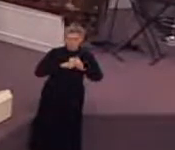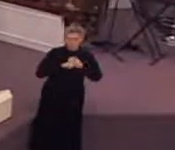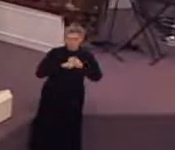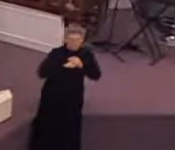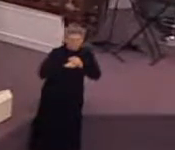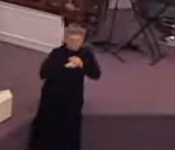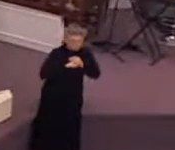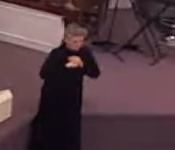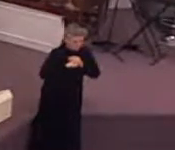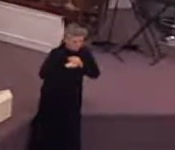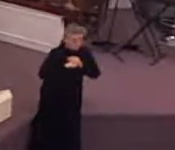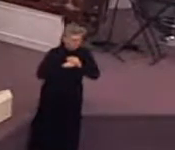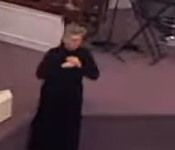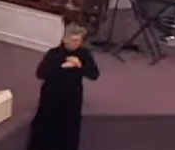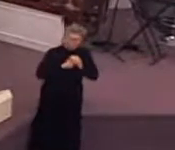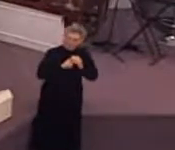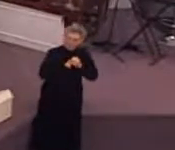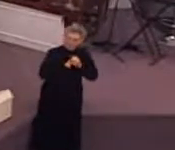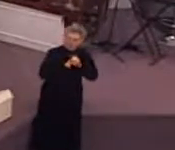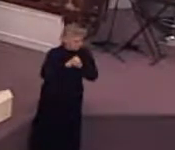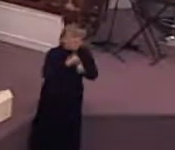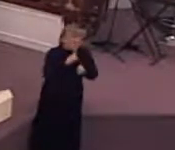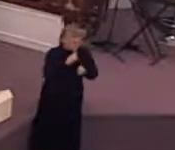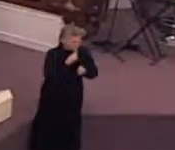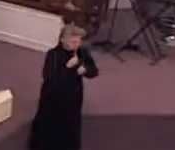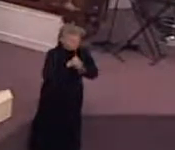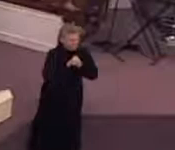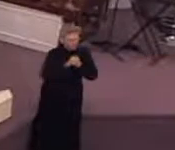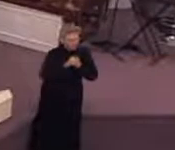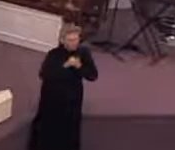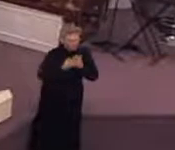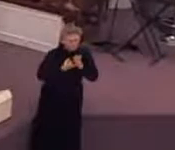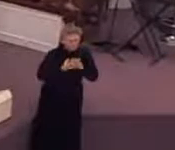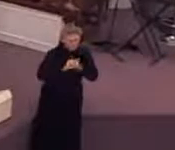Come on, somebody ought to shout, I love it.